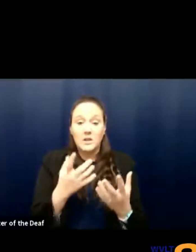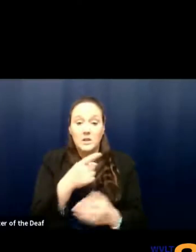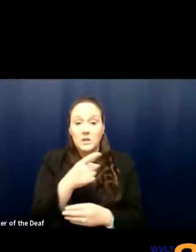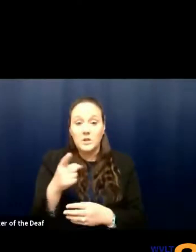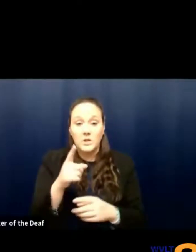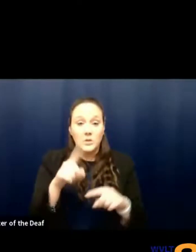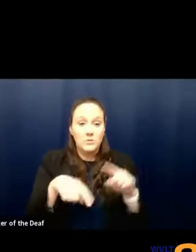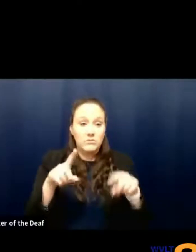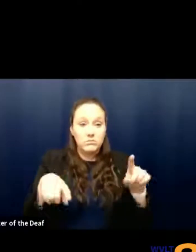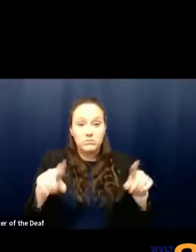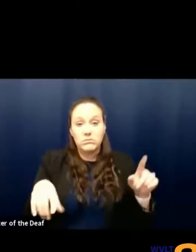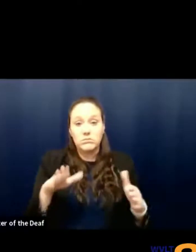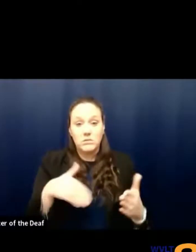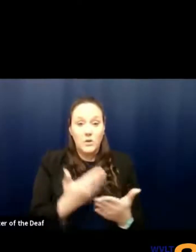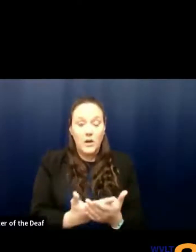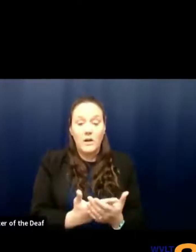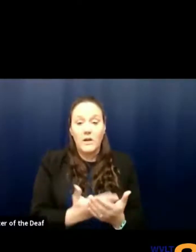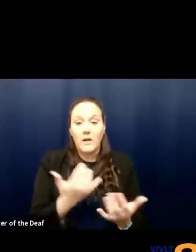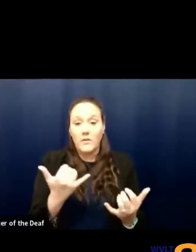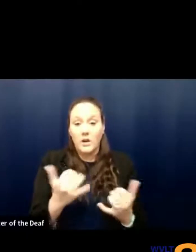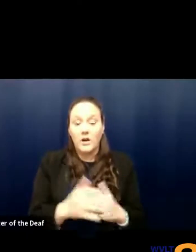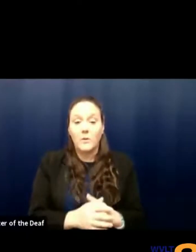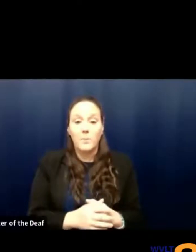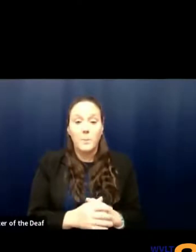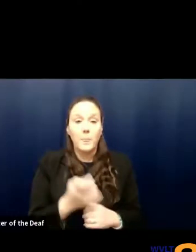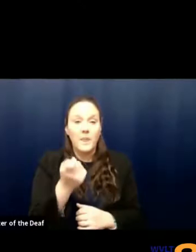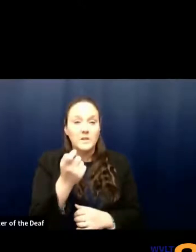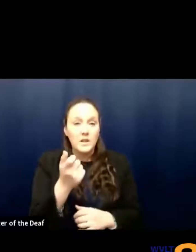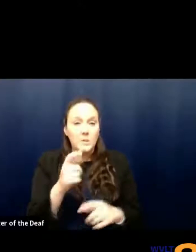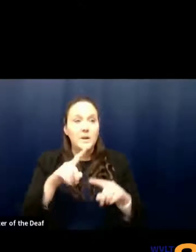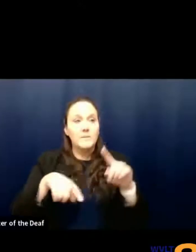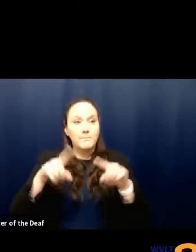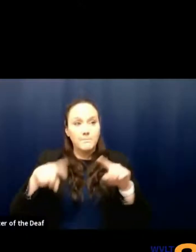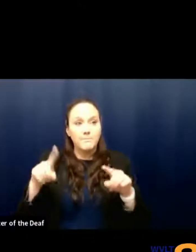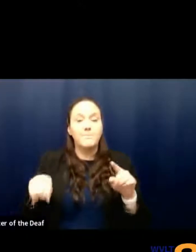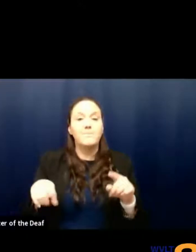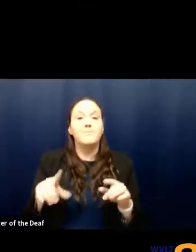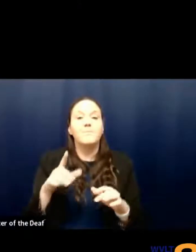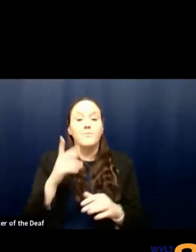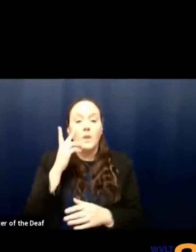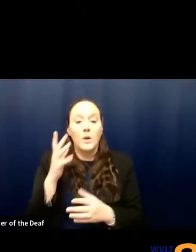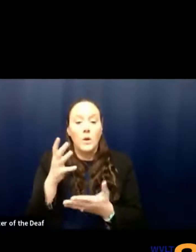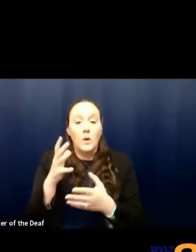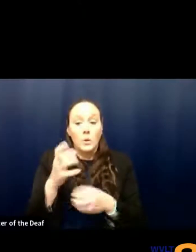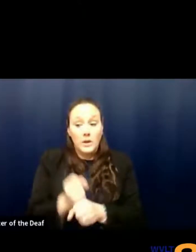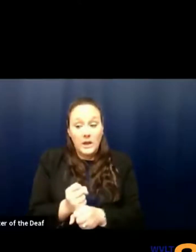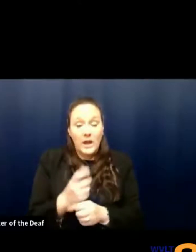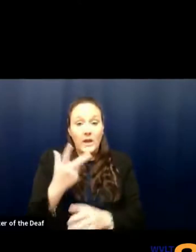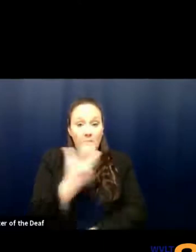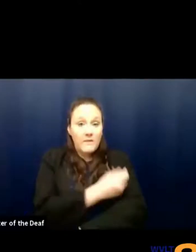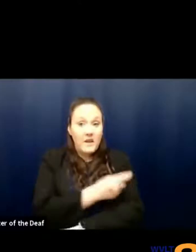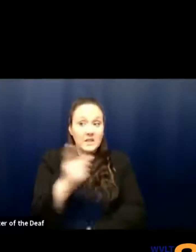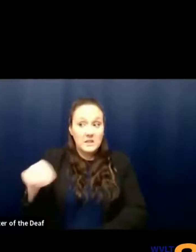now? There is a little bit of variation. We're getting the vaccine that we're being told we're getting.